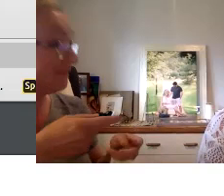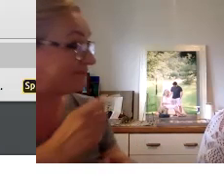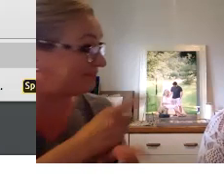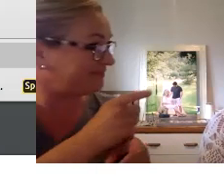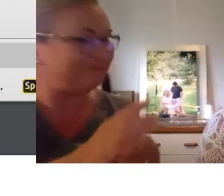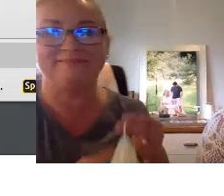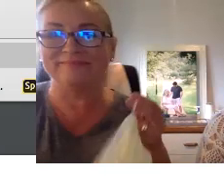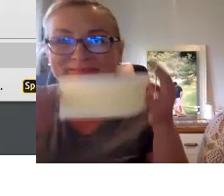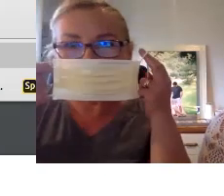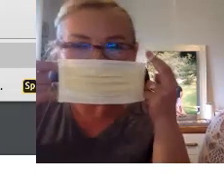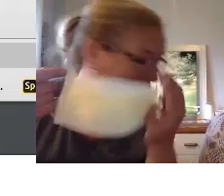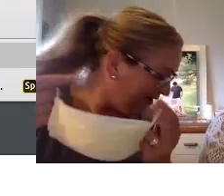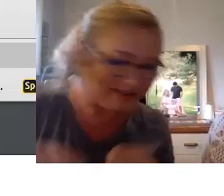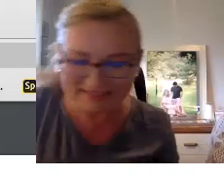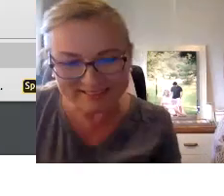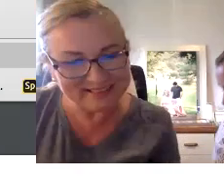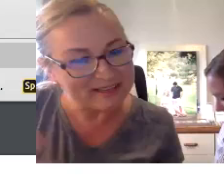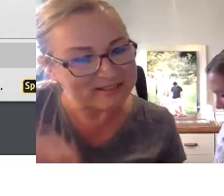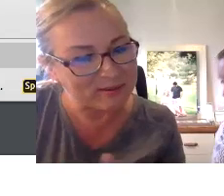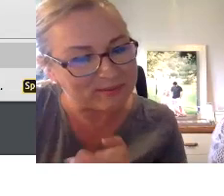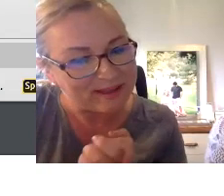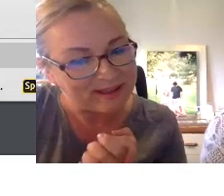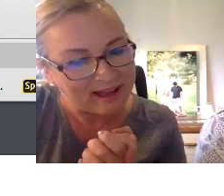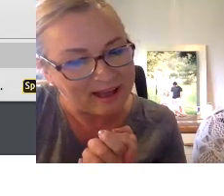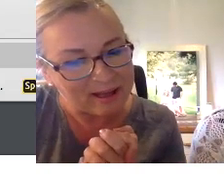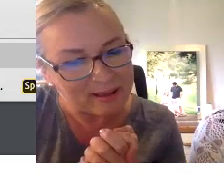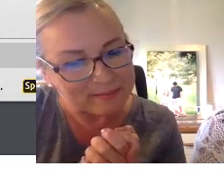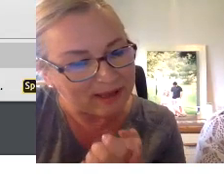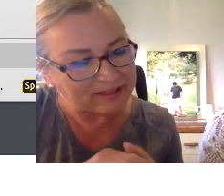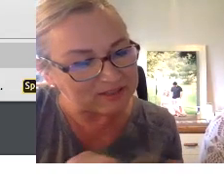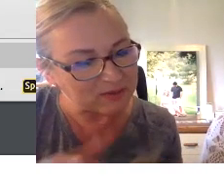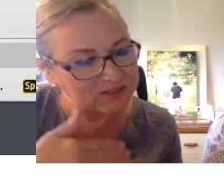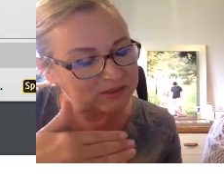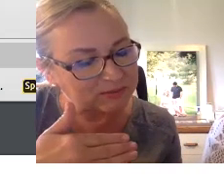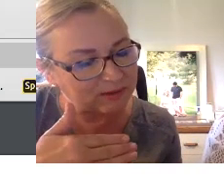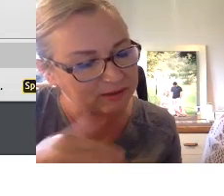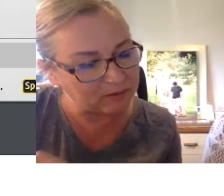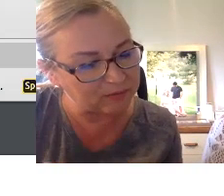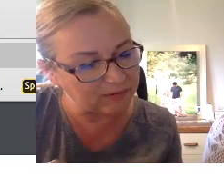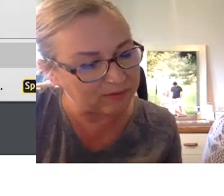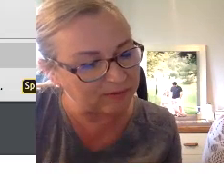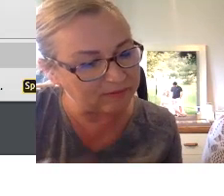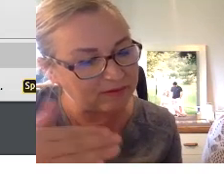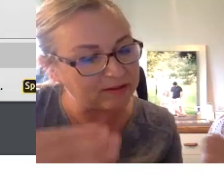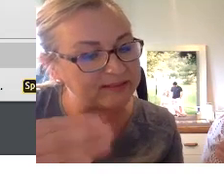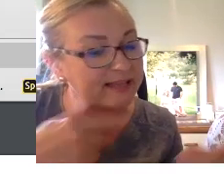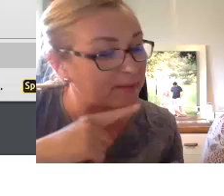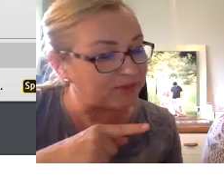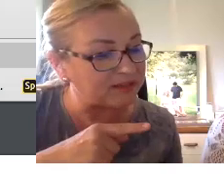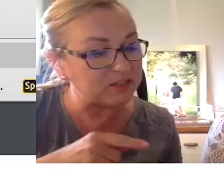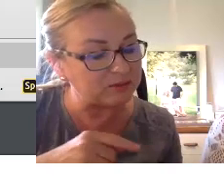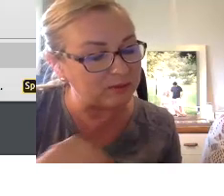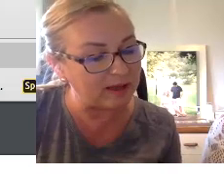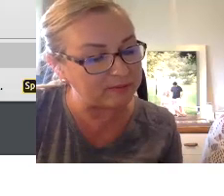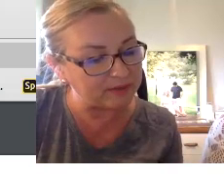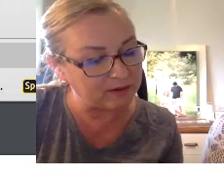to you. All right. So I just want to say a couple of